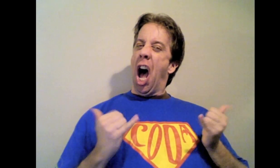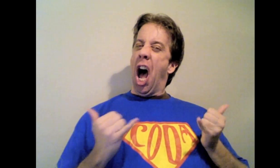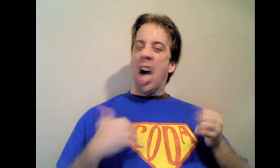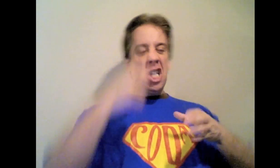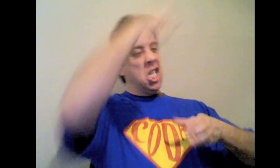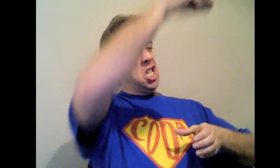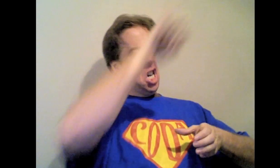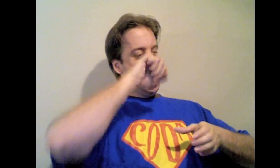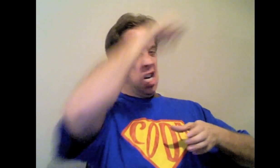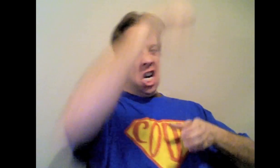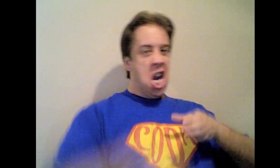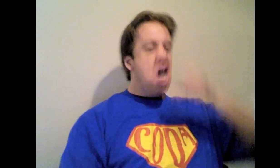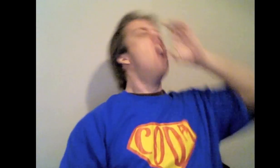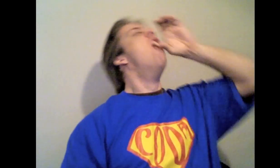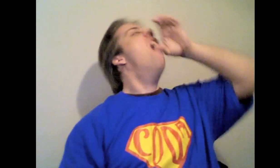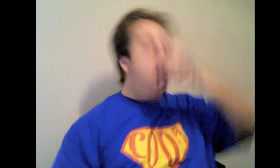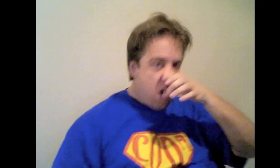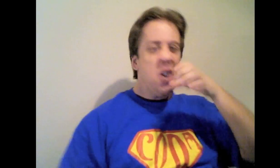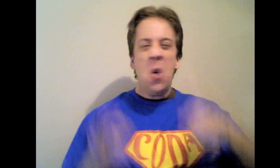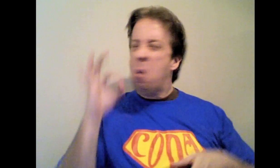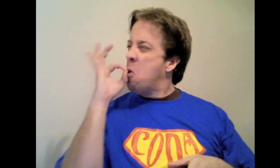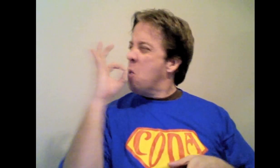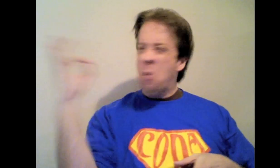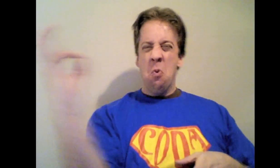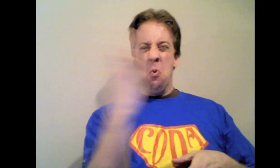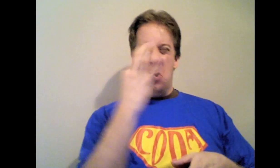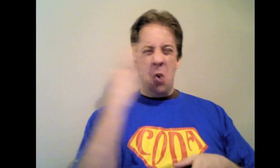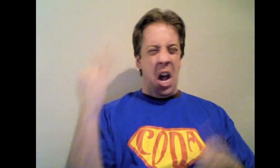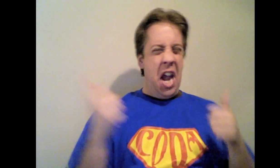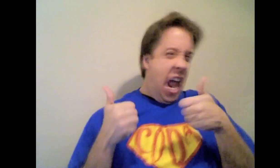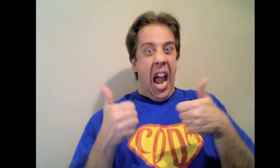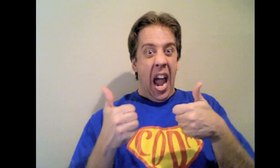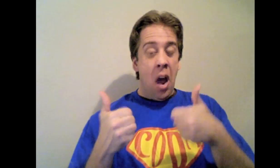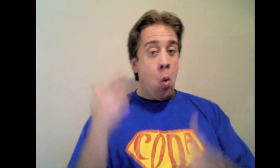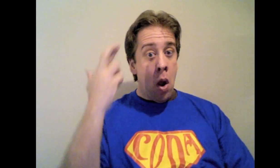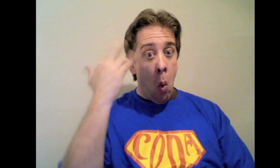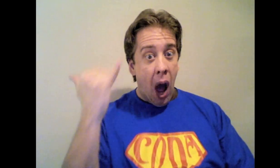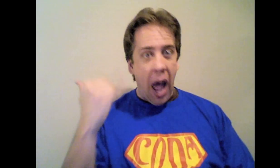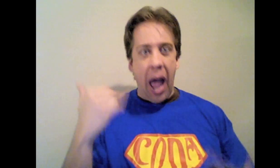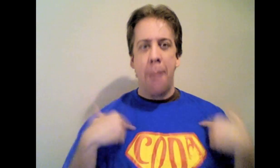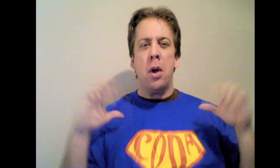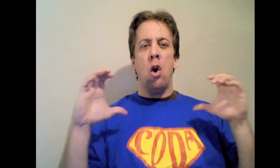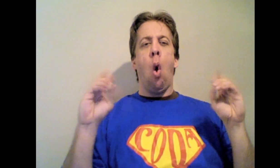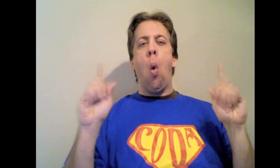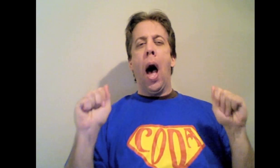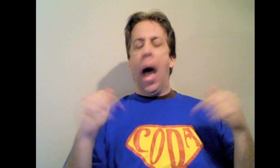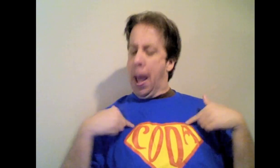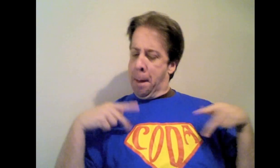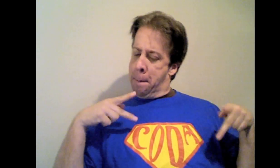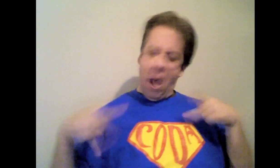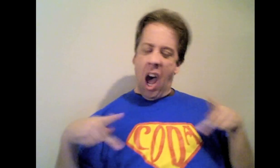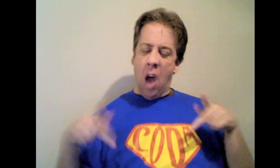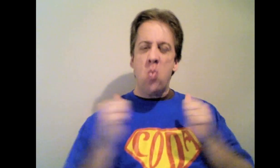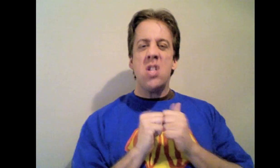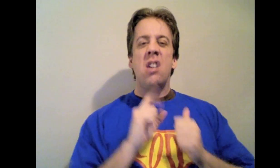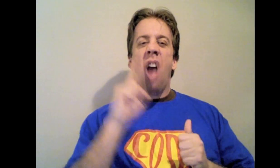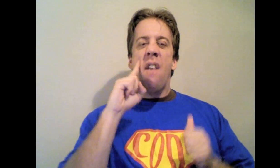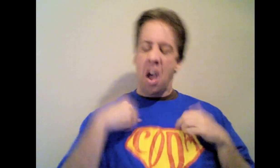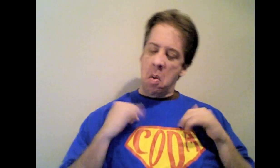house. I throw a killer party. I got kegs out the door, a little bit of reefer madness because I'm a Coda. I